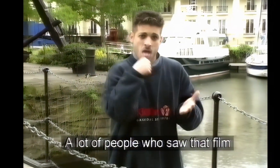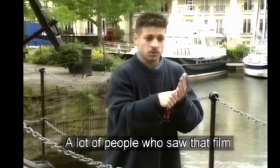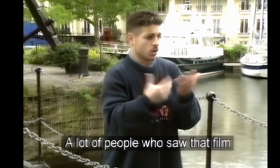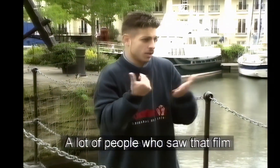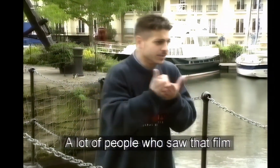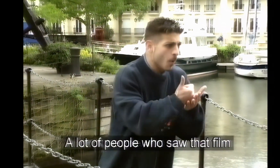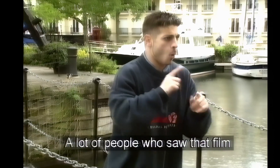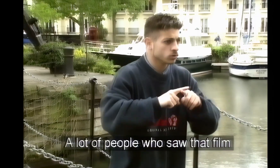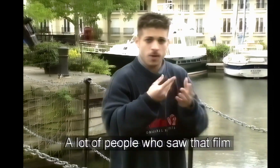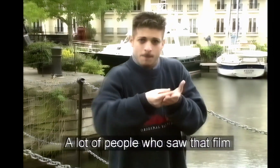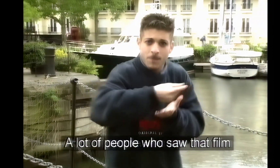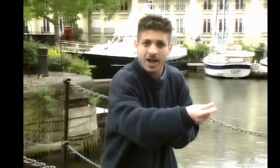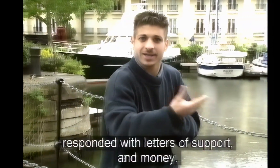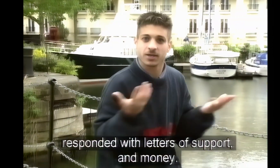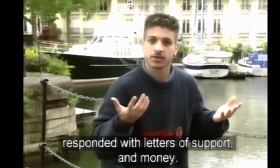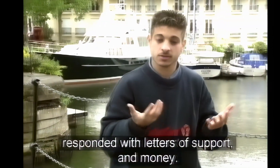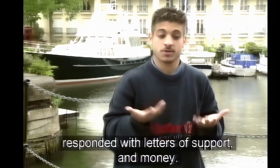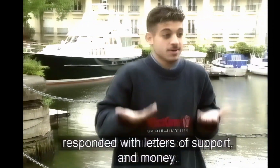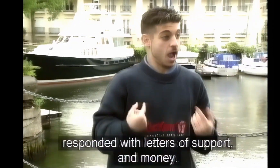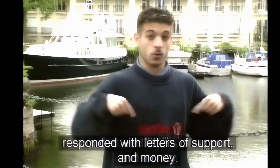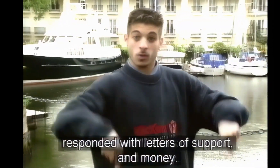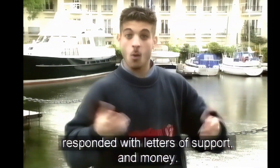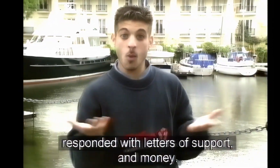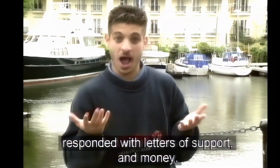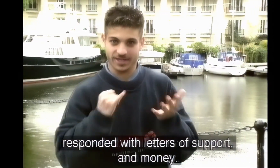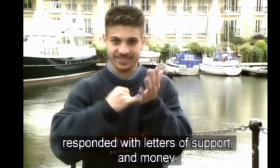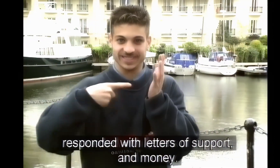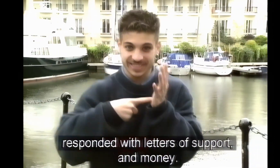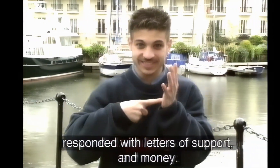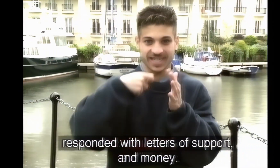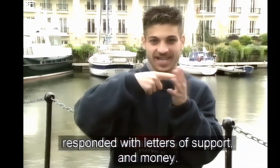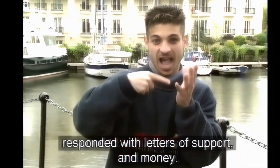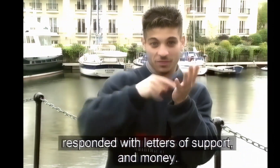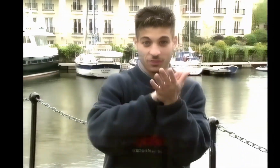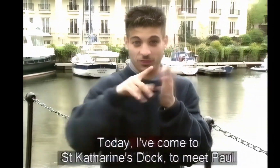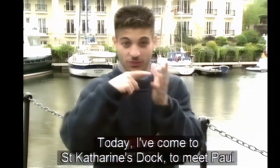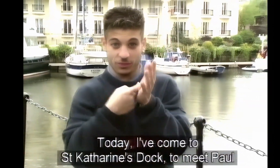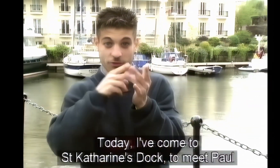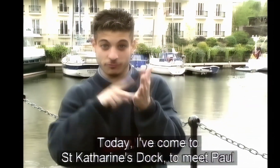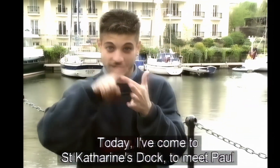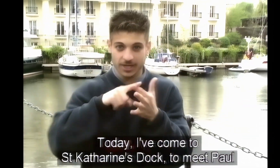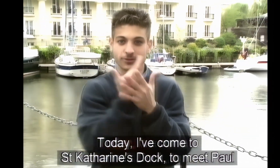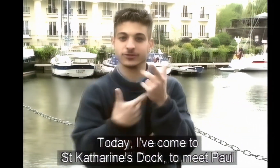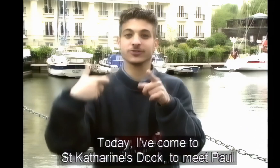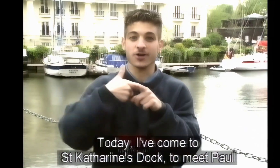clip responded with letters of support and money. And now I've come down here today to St Catherine's